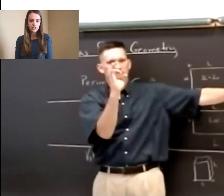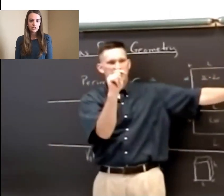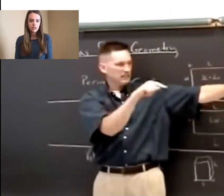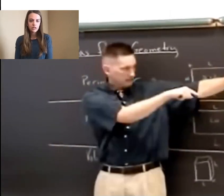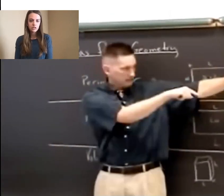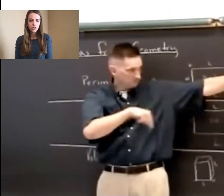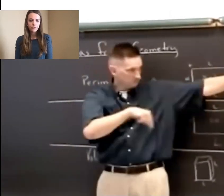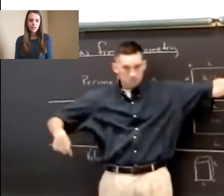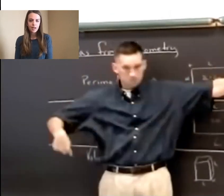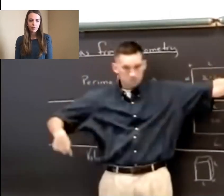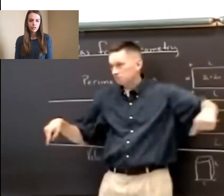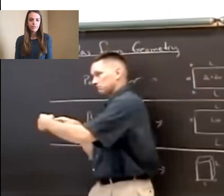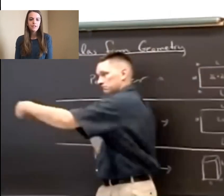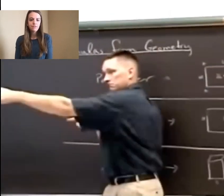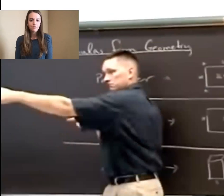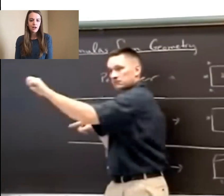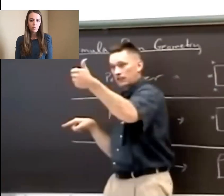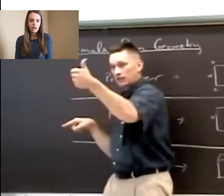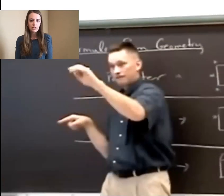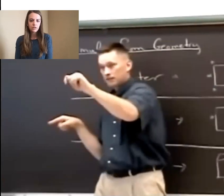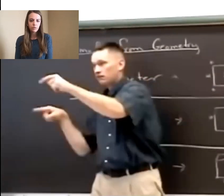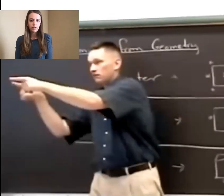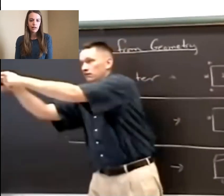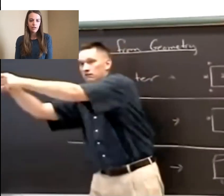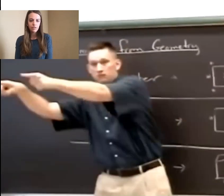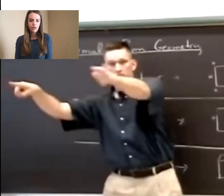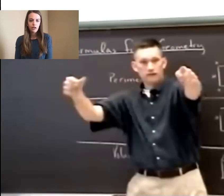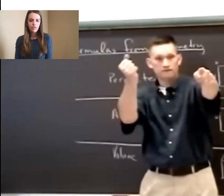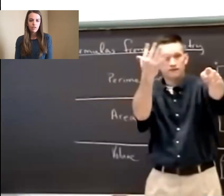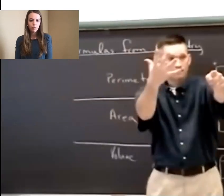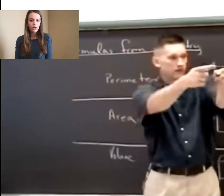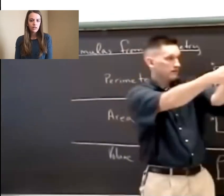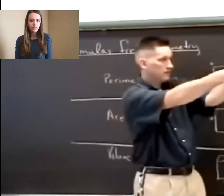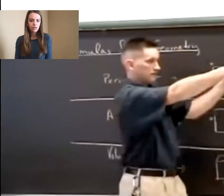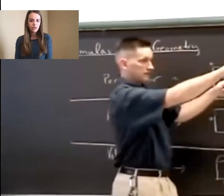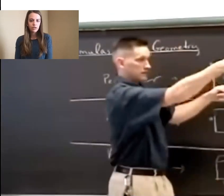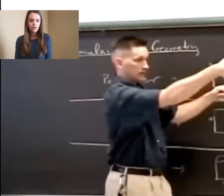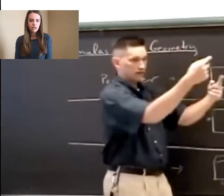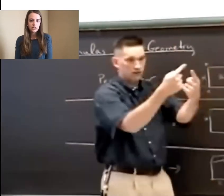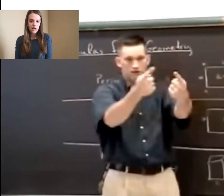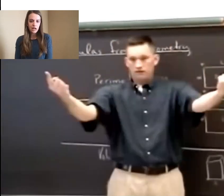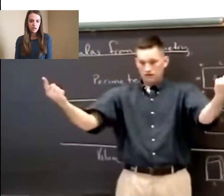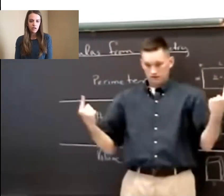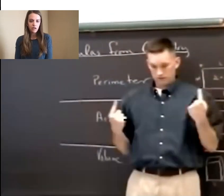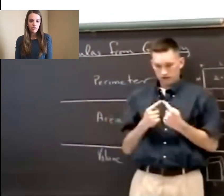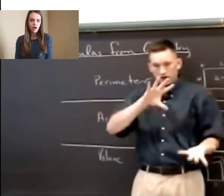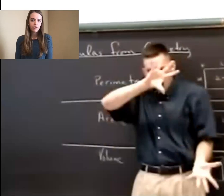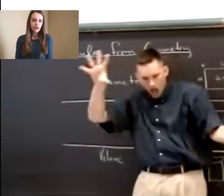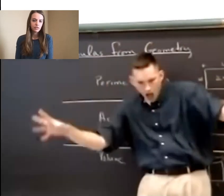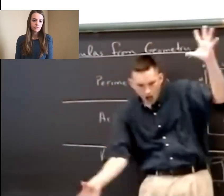surface. So for example, 15 feet on one end on the length, and then the width is 10. And then the other length is